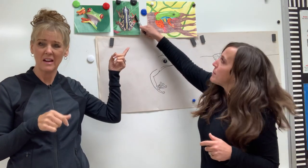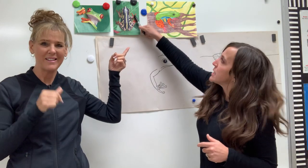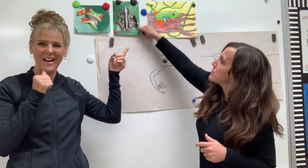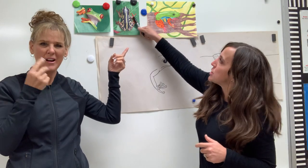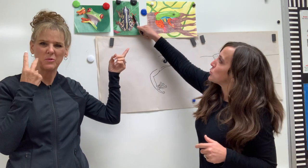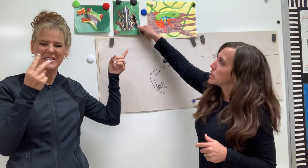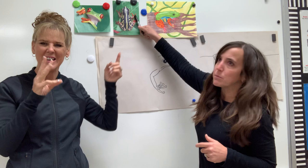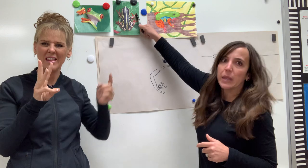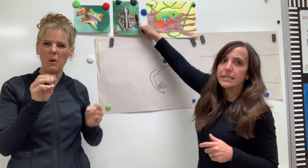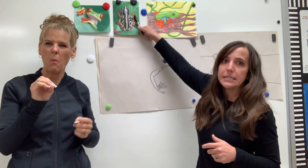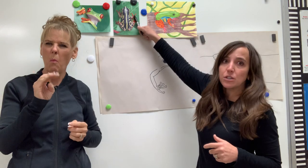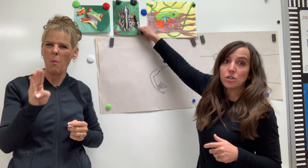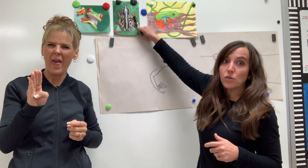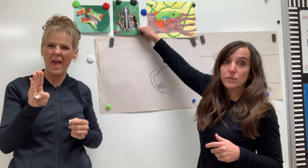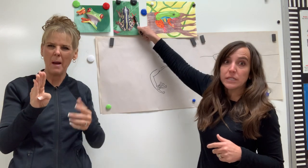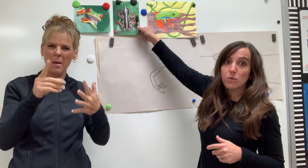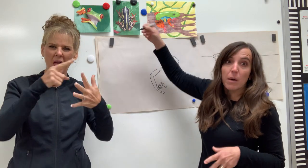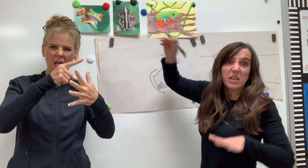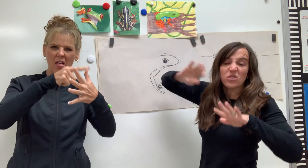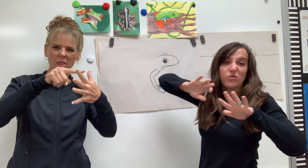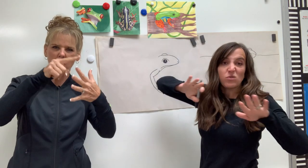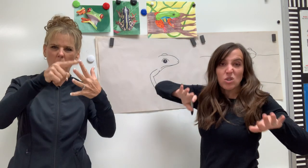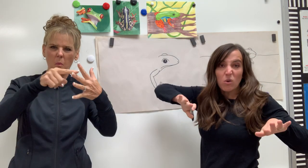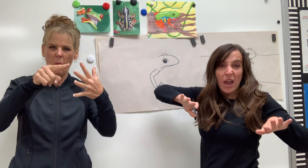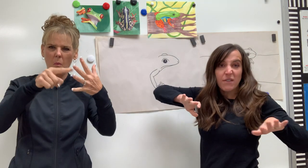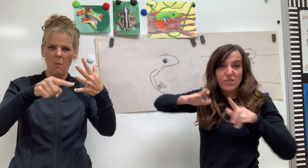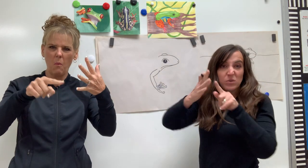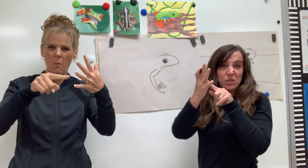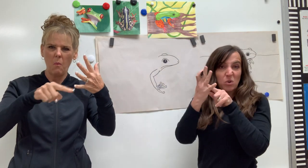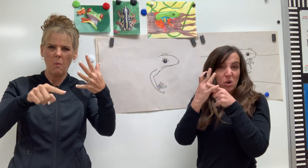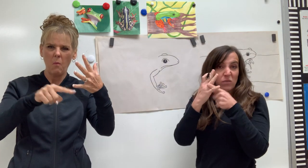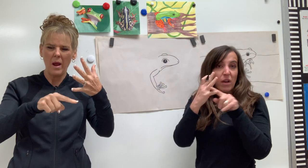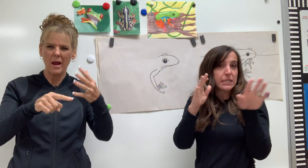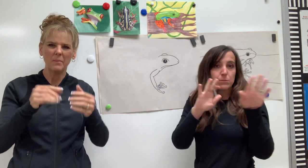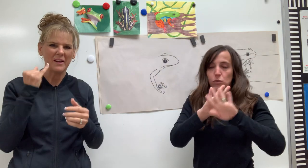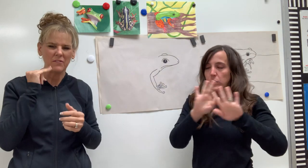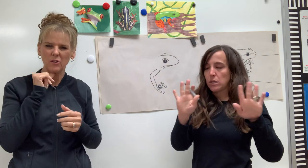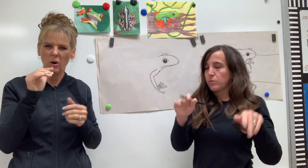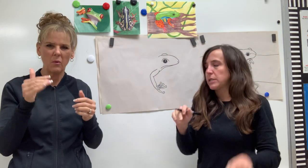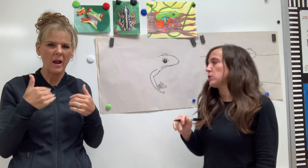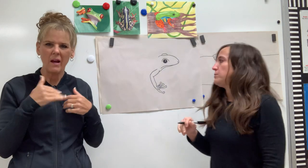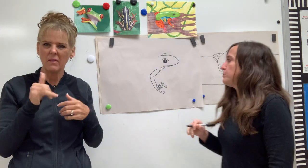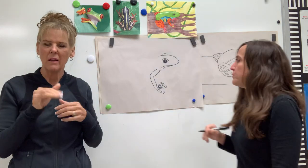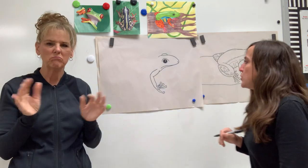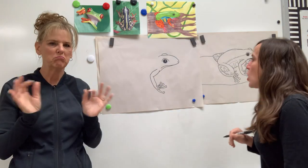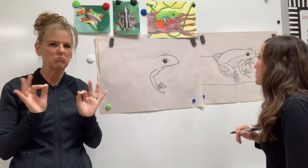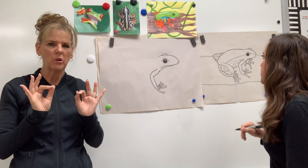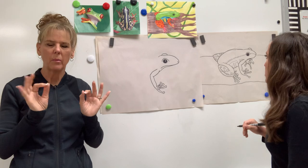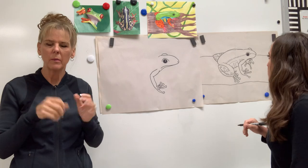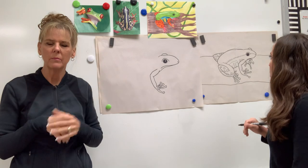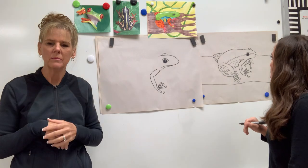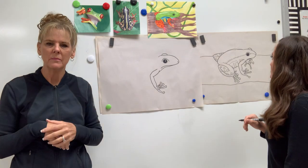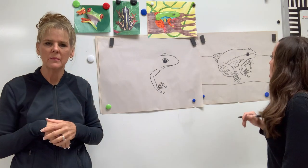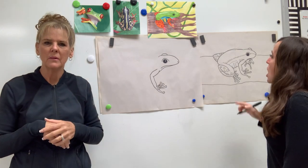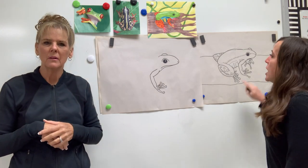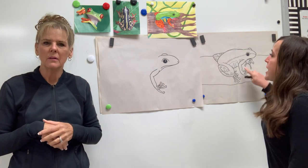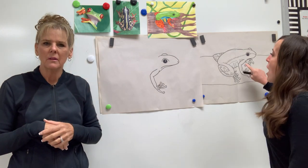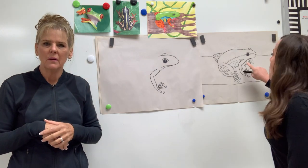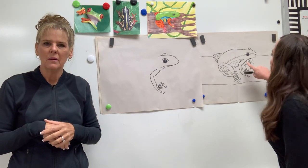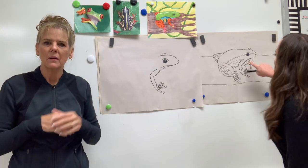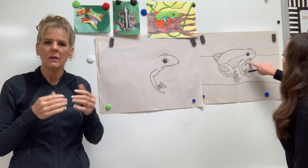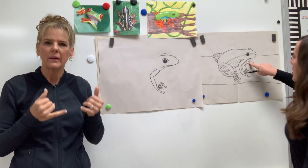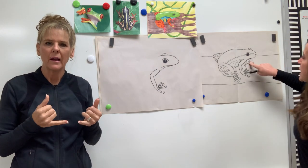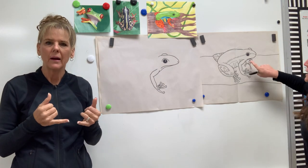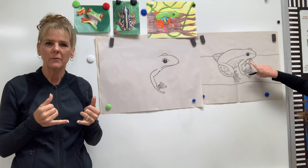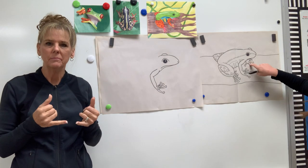see the webbing as much. It really blends in and you don't see the webbing. So if you don't have those little curve lines in between, no big deal. No big deal.